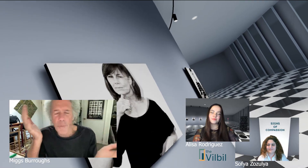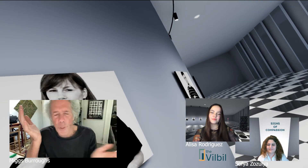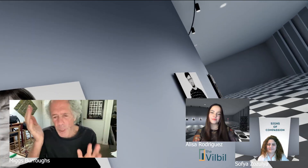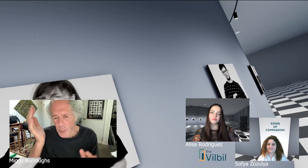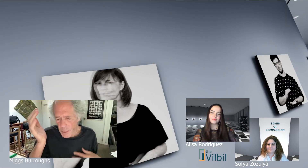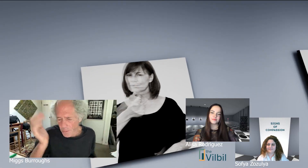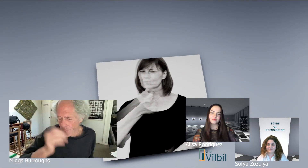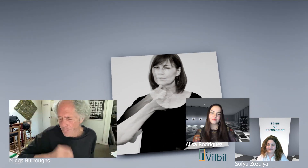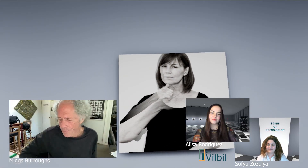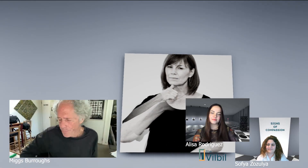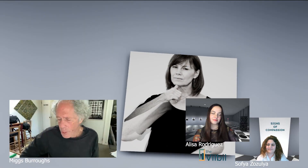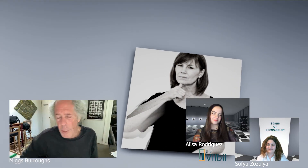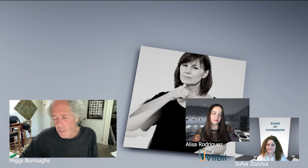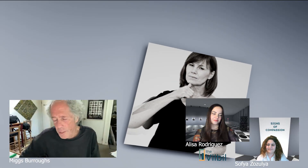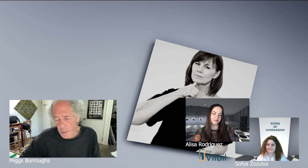to be irrelevant.